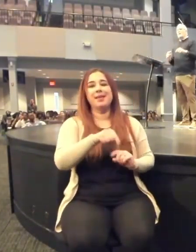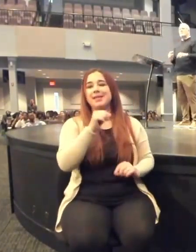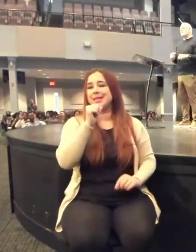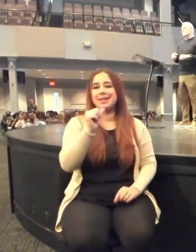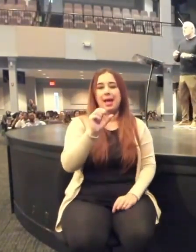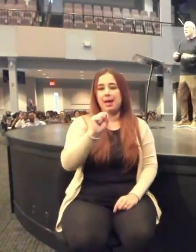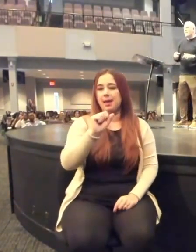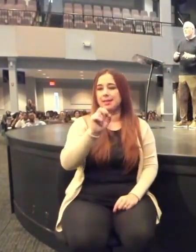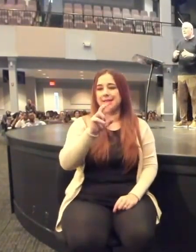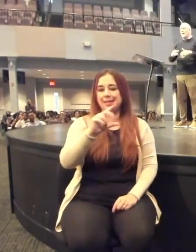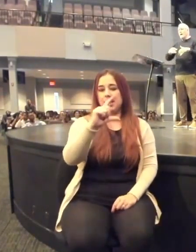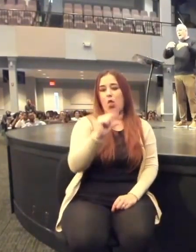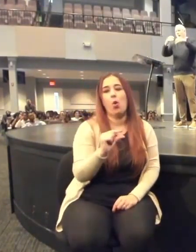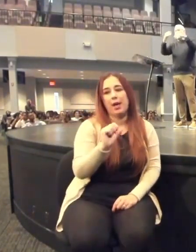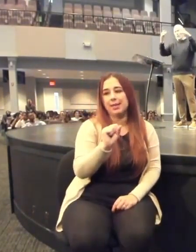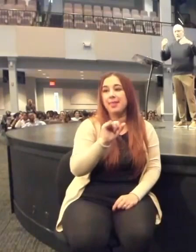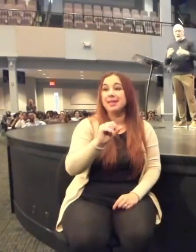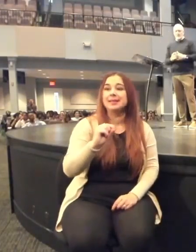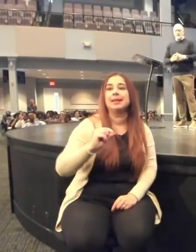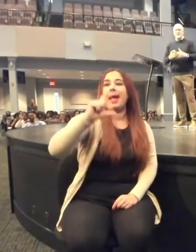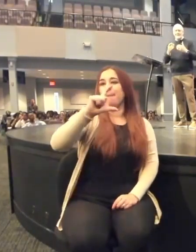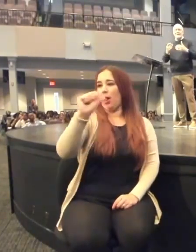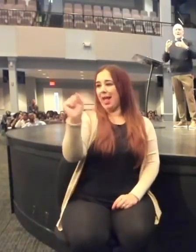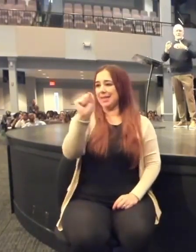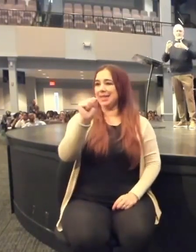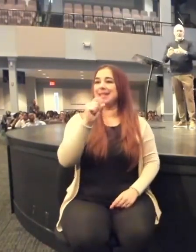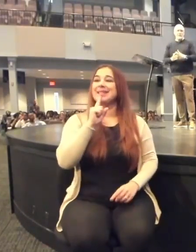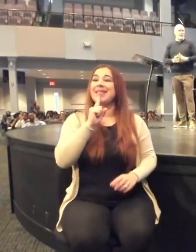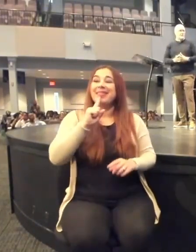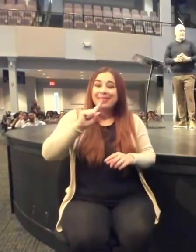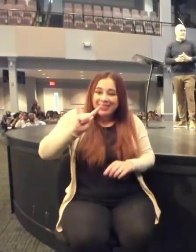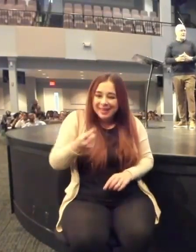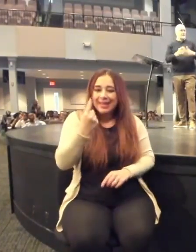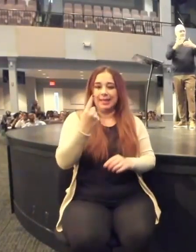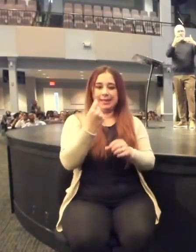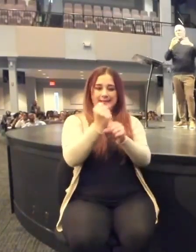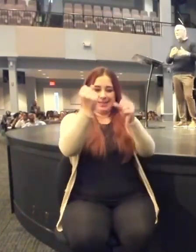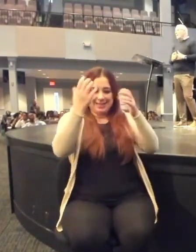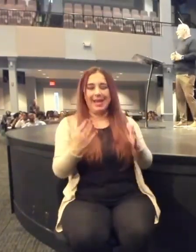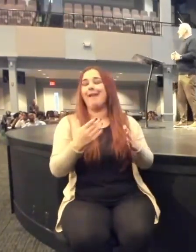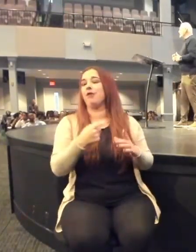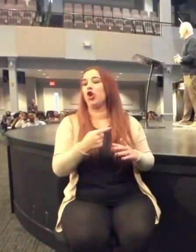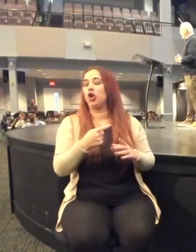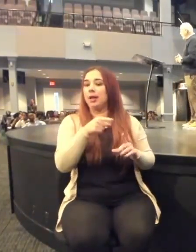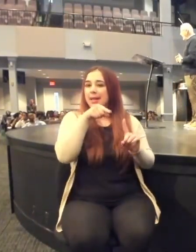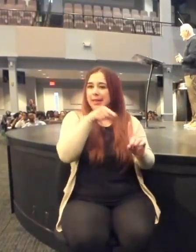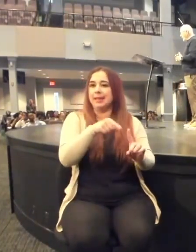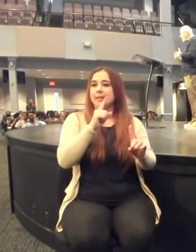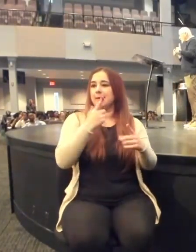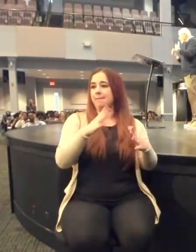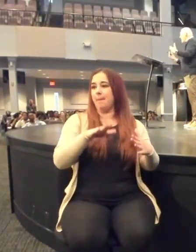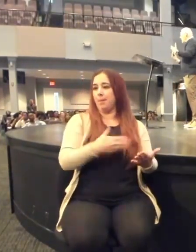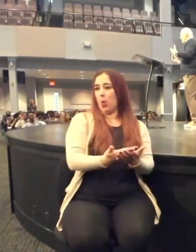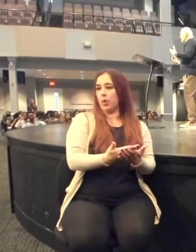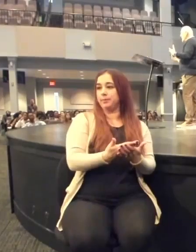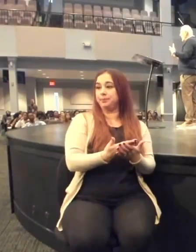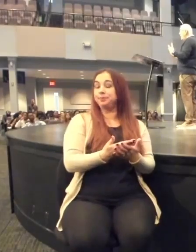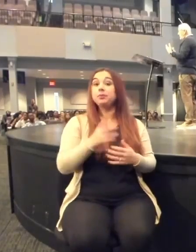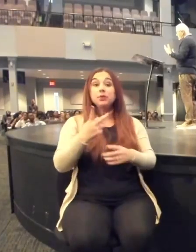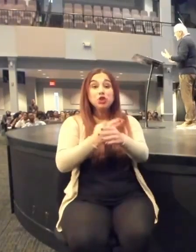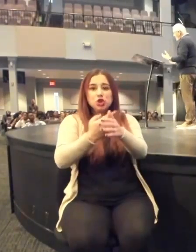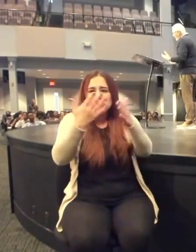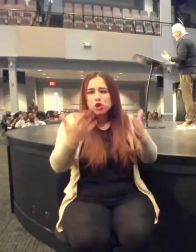lowercase s. It's the Savior with a capital S. It is the Savior. A Savior has been born. Now, the